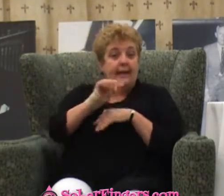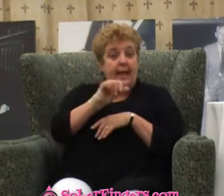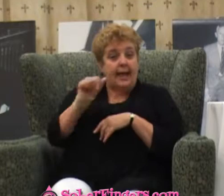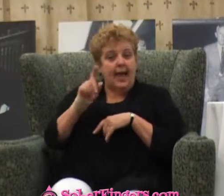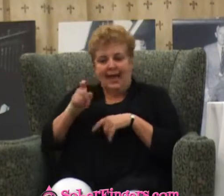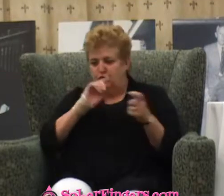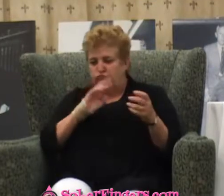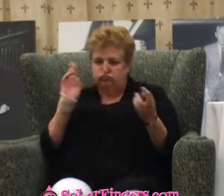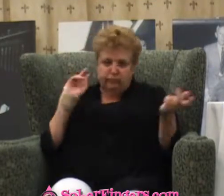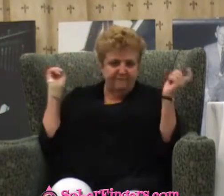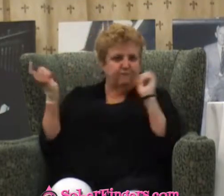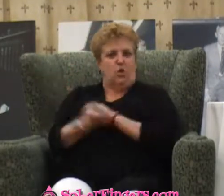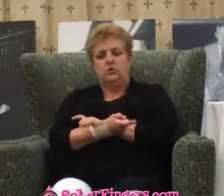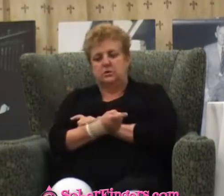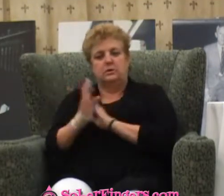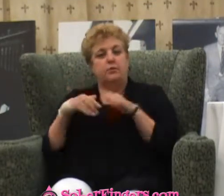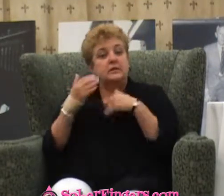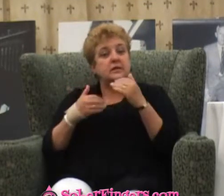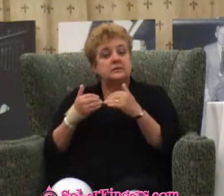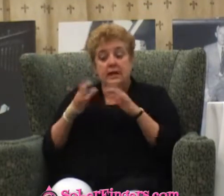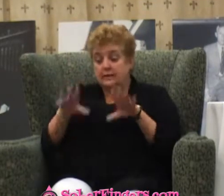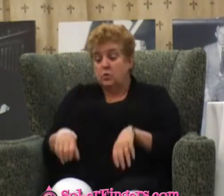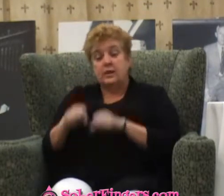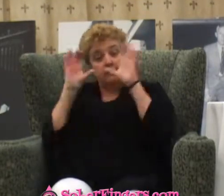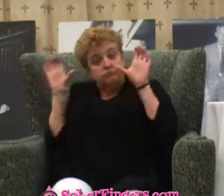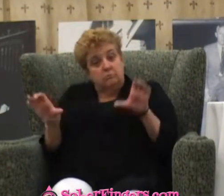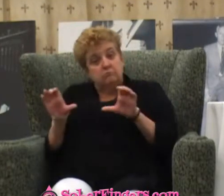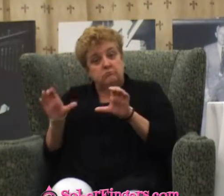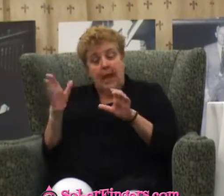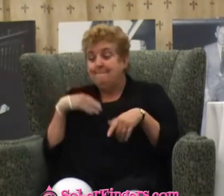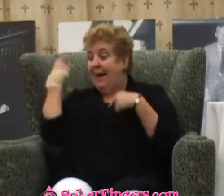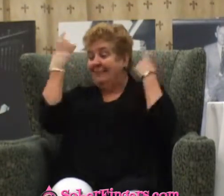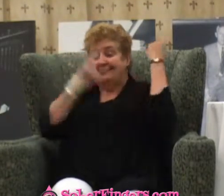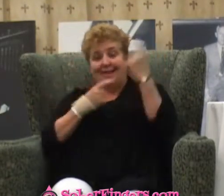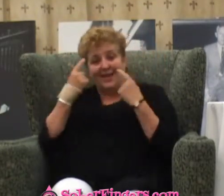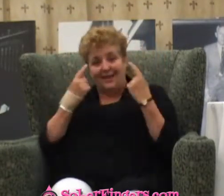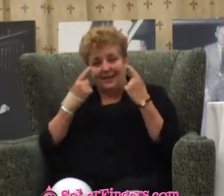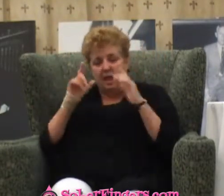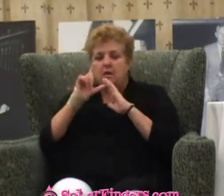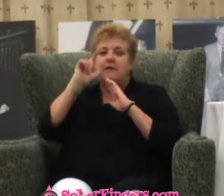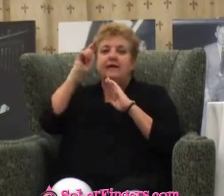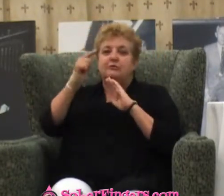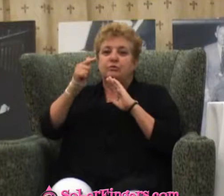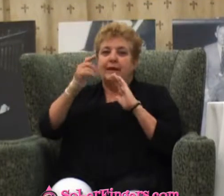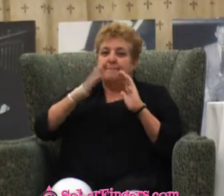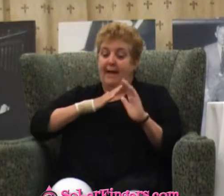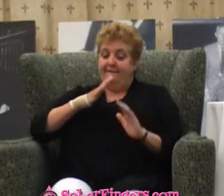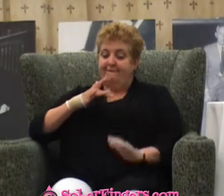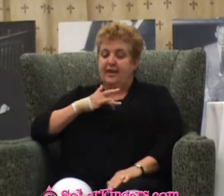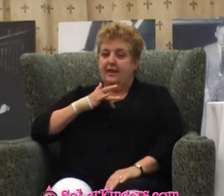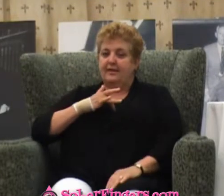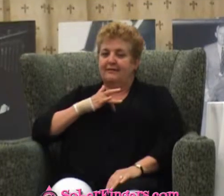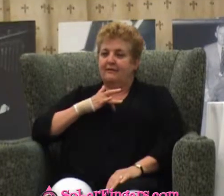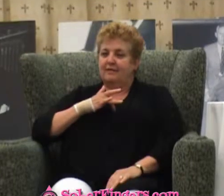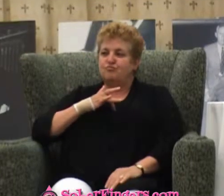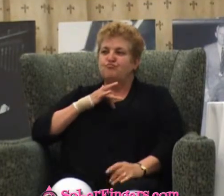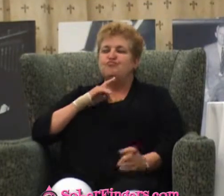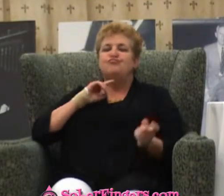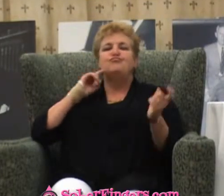process. And by taking the actions, my thinking and eventually my feelings changed. And it's just that simple. And